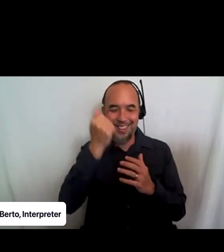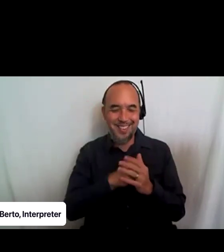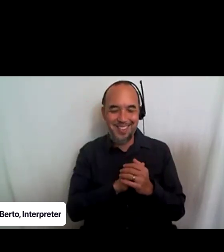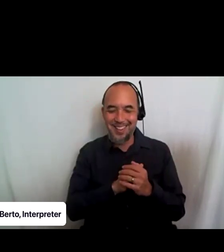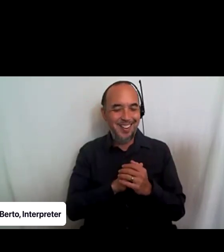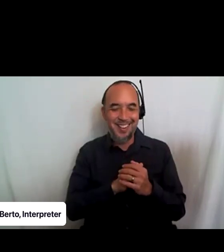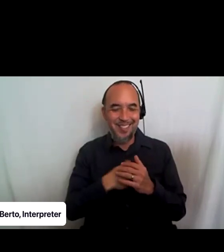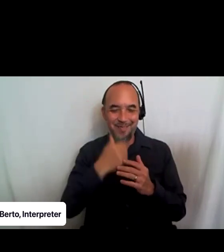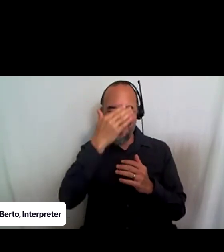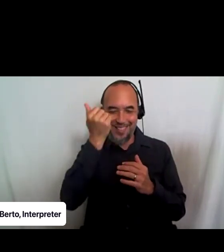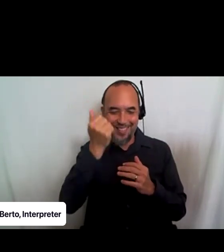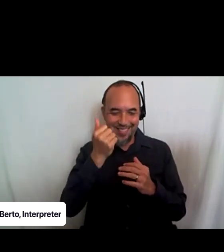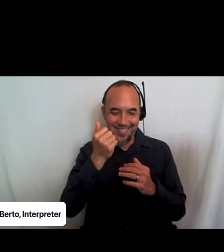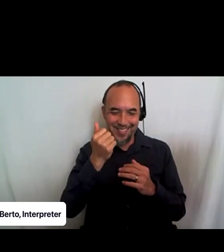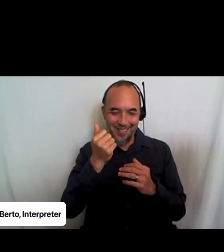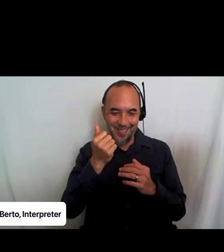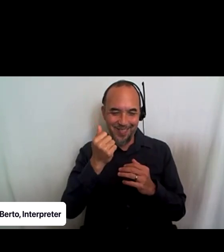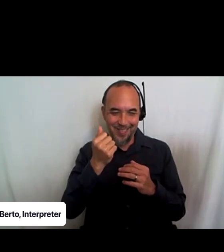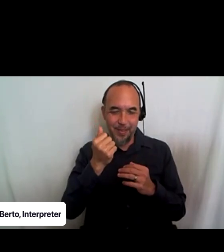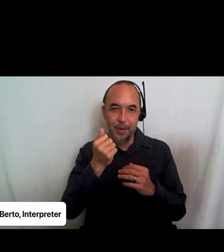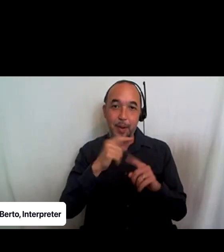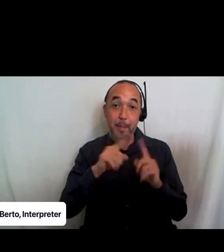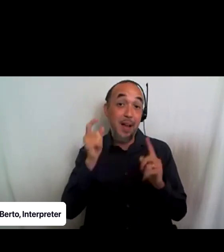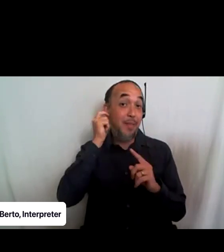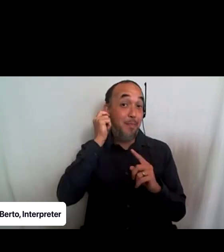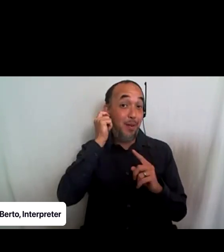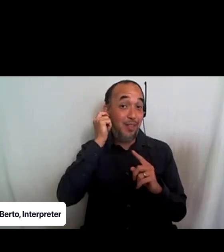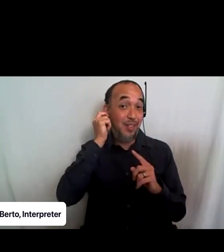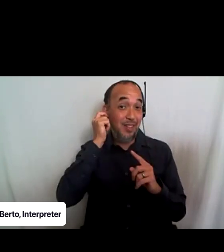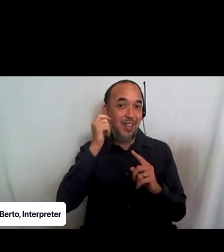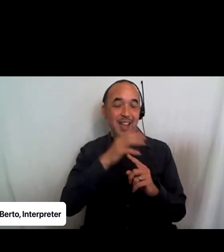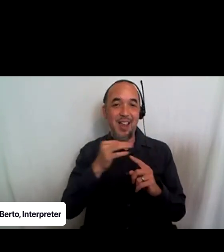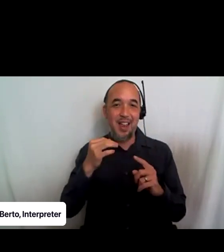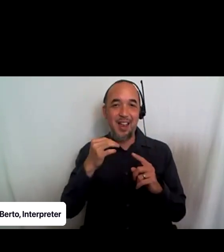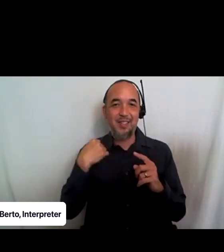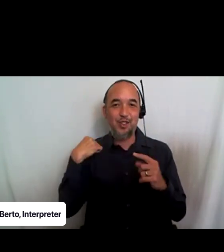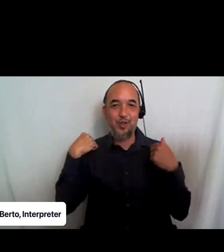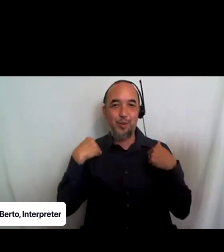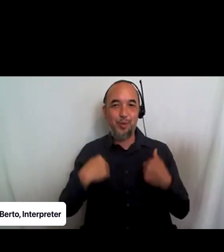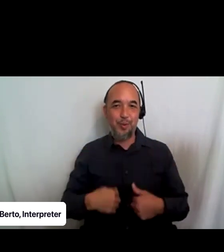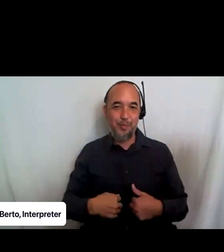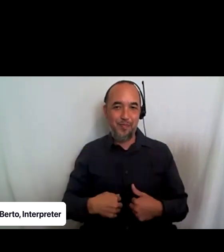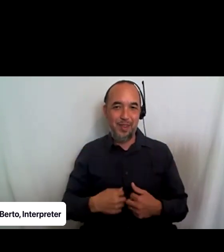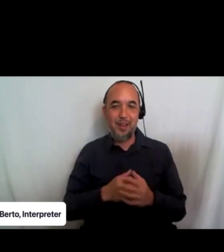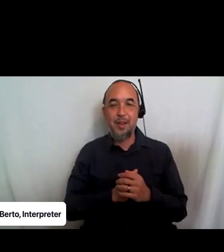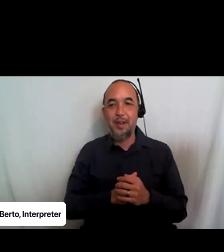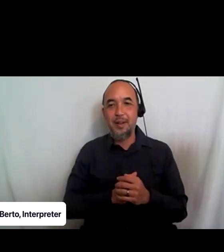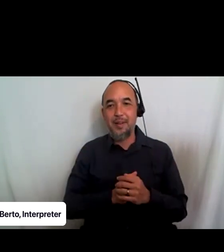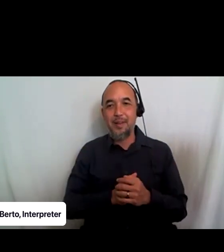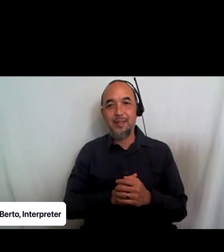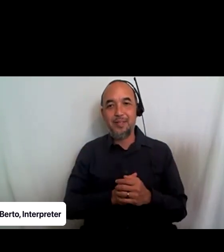I forgot what it was. It was like the piercing was a big thing, and then the low cut shirt because Wee John tailored him a shirt, and